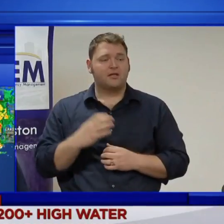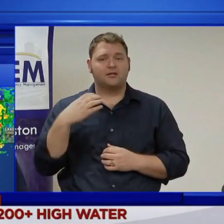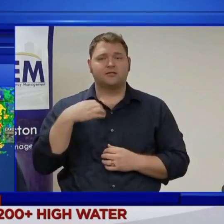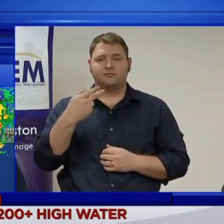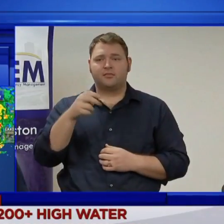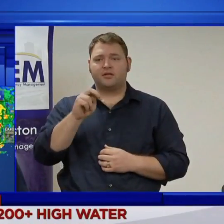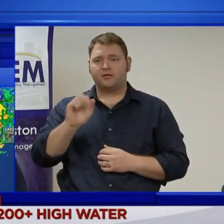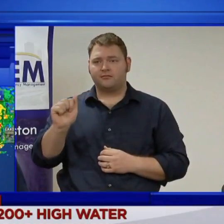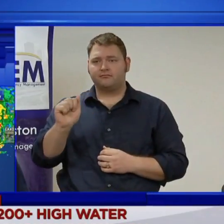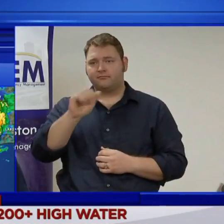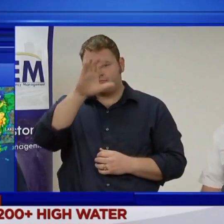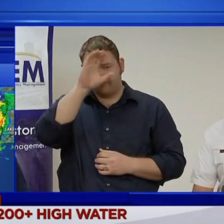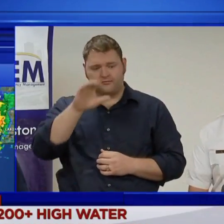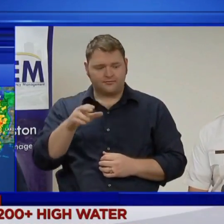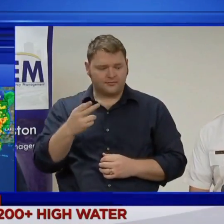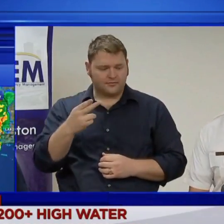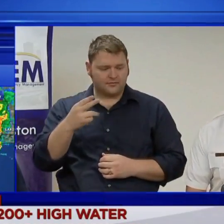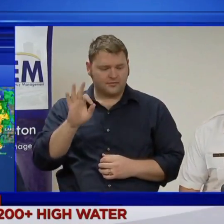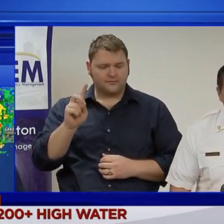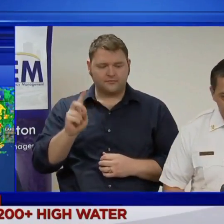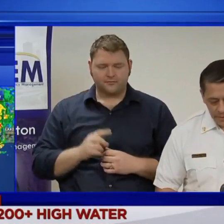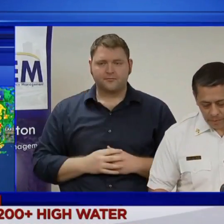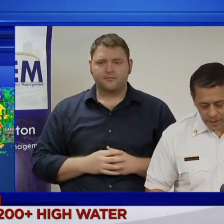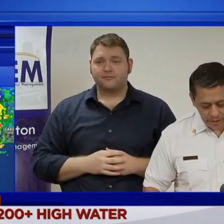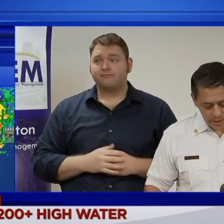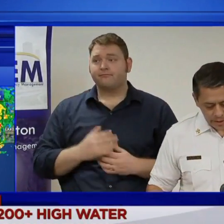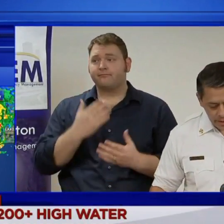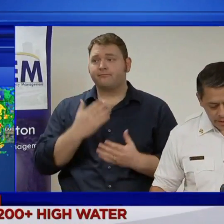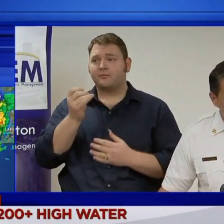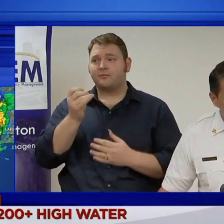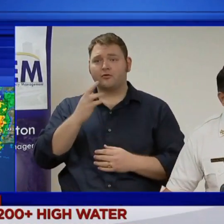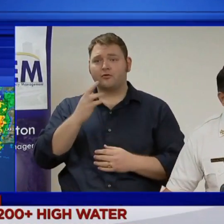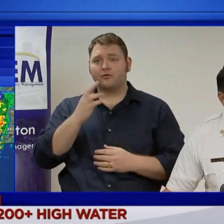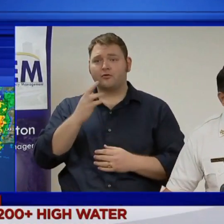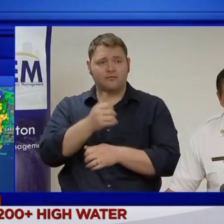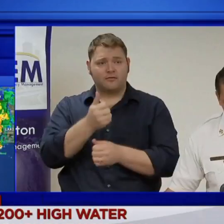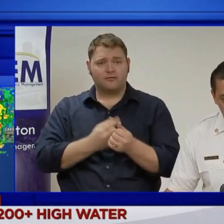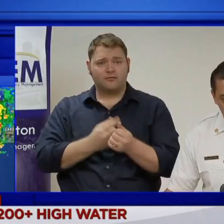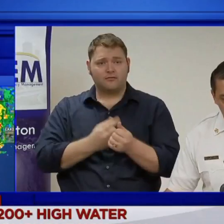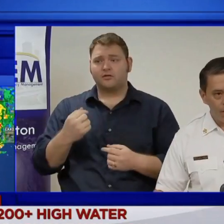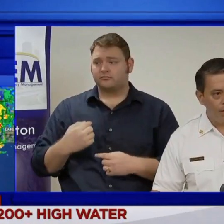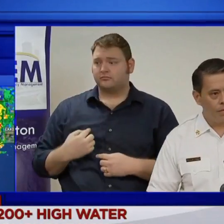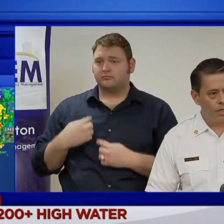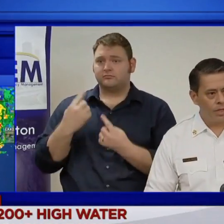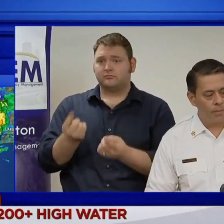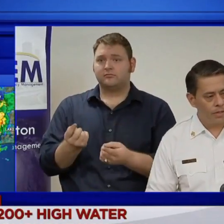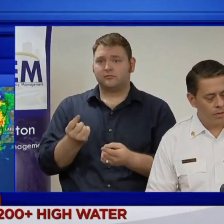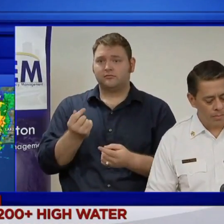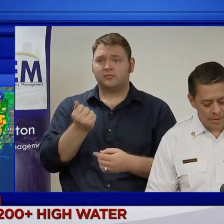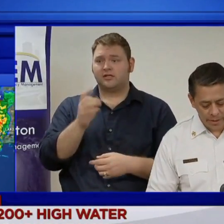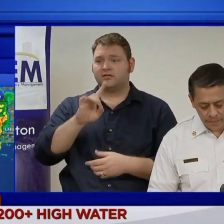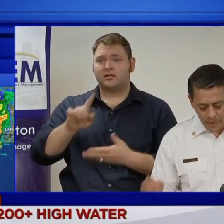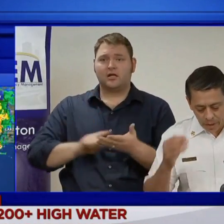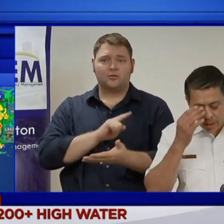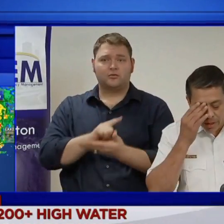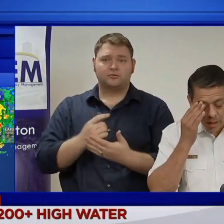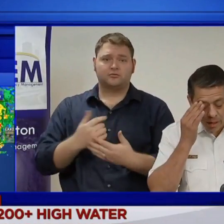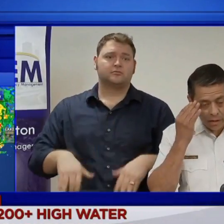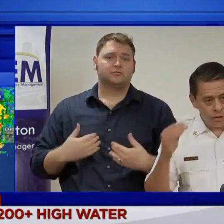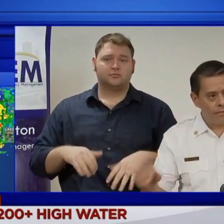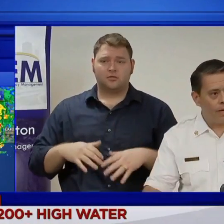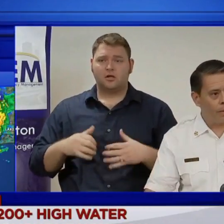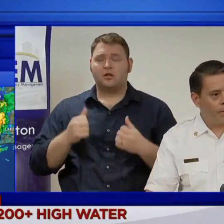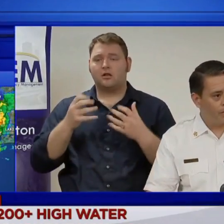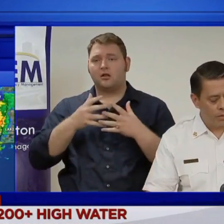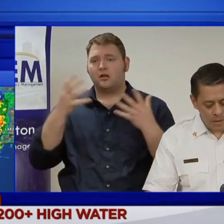the Fire Department. Thank you, Mayor. Good evening, everybody. It's been an active 18 hours for this operational period.